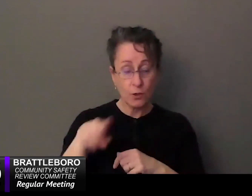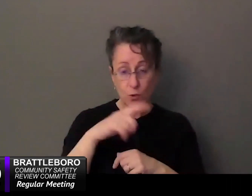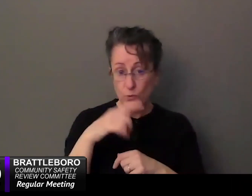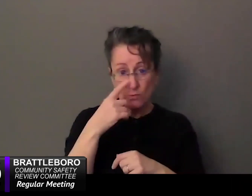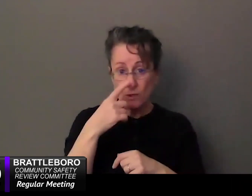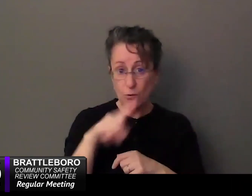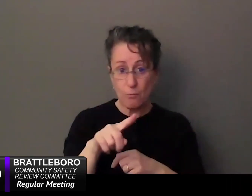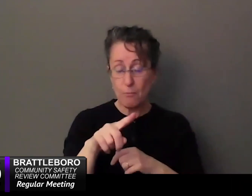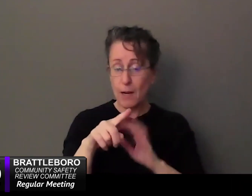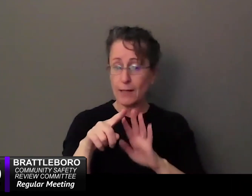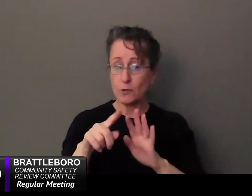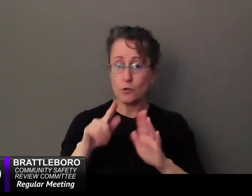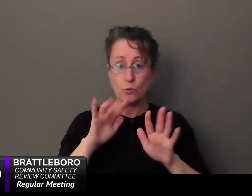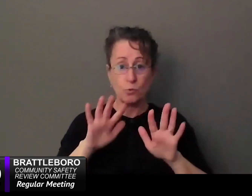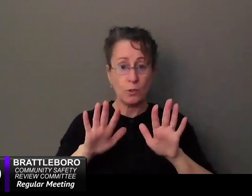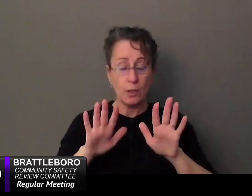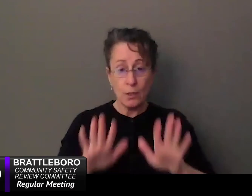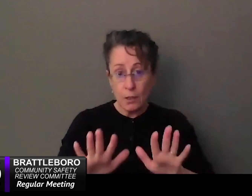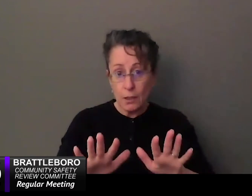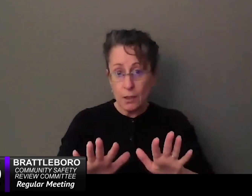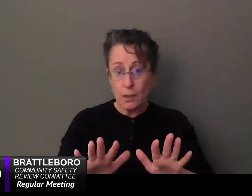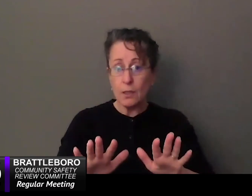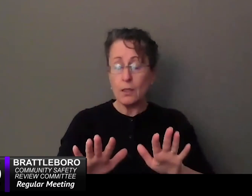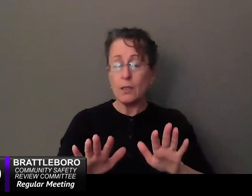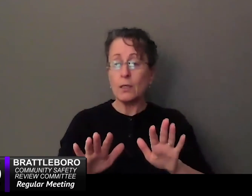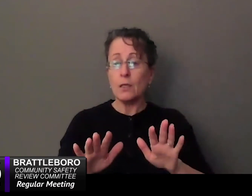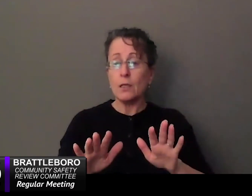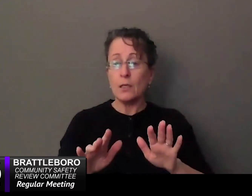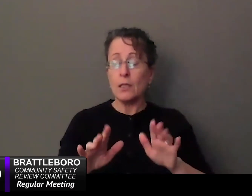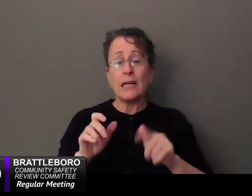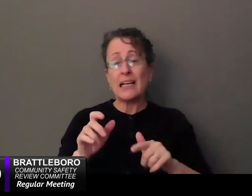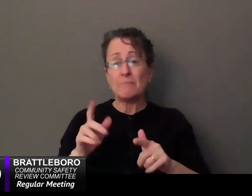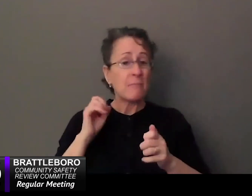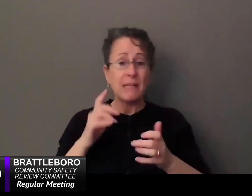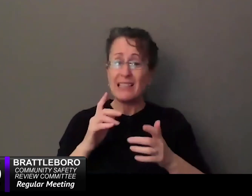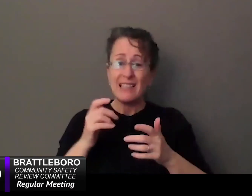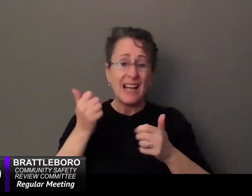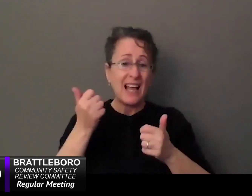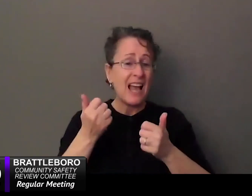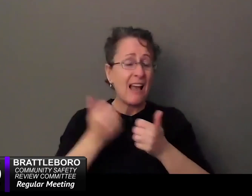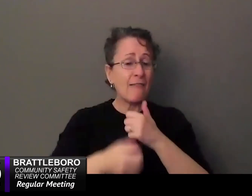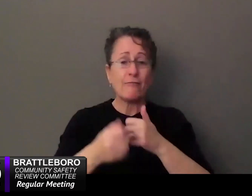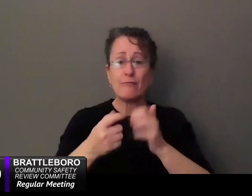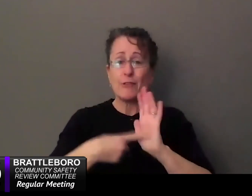moment and slowing things down a little bit to be able to read the chat, or to